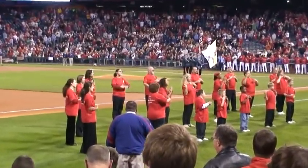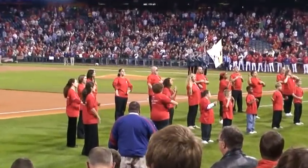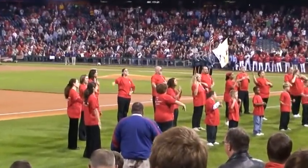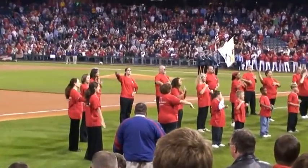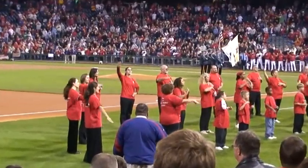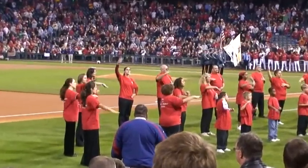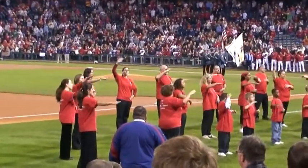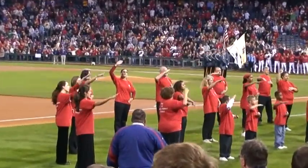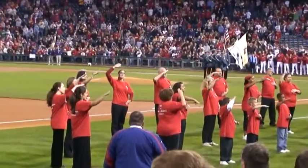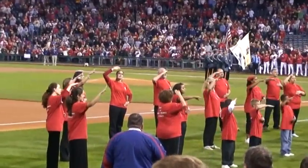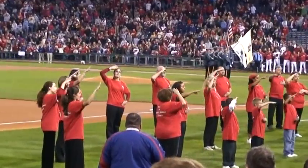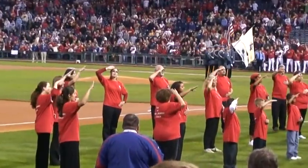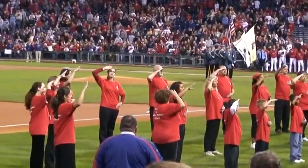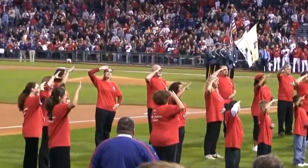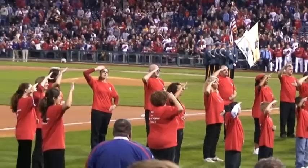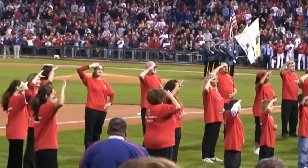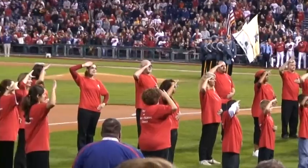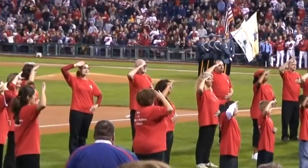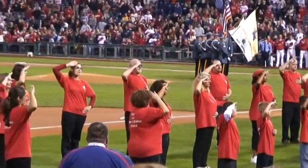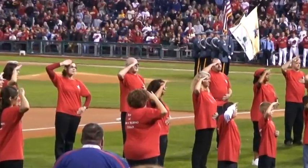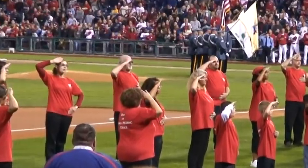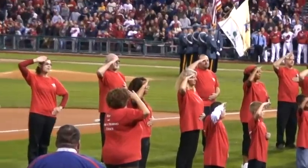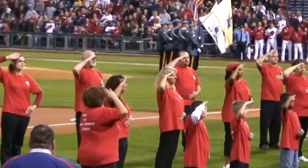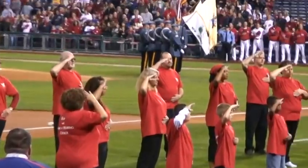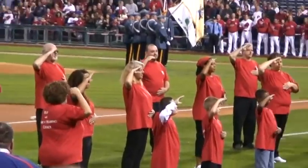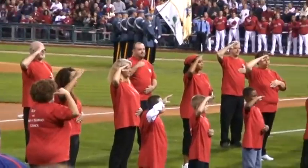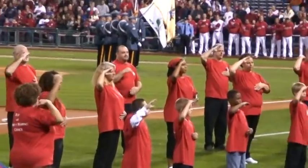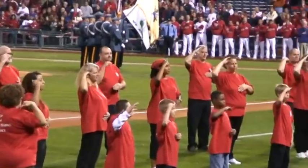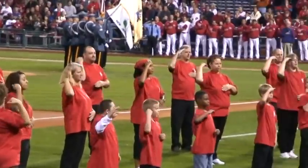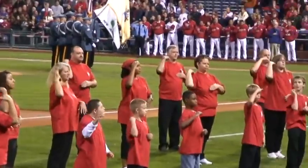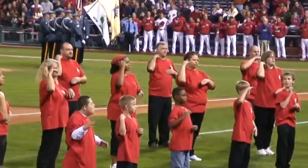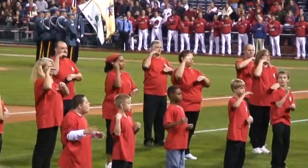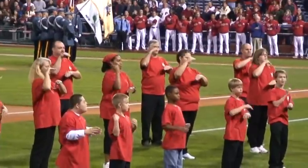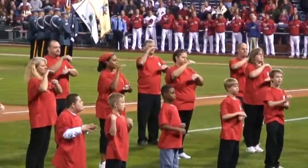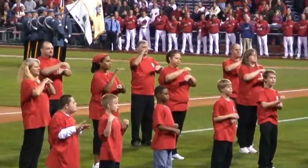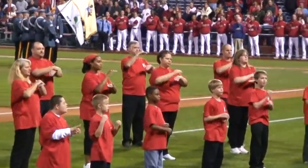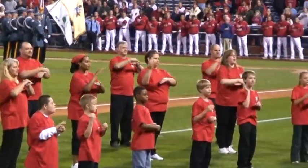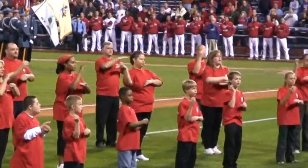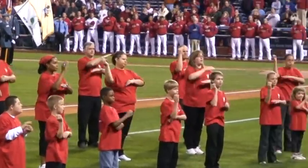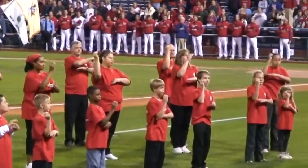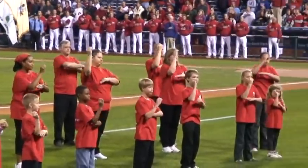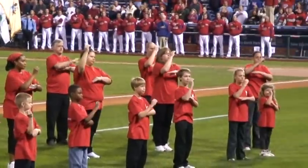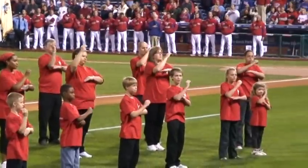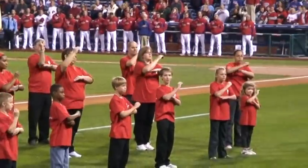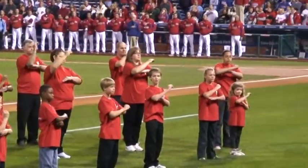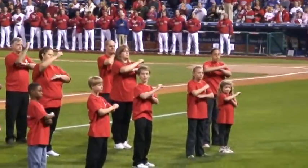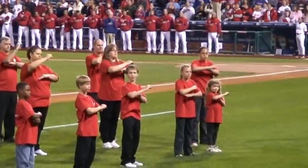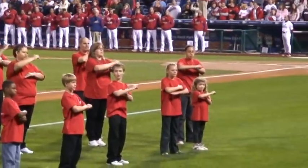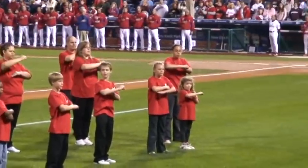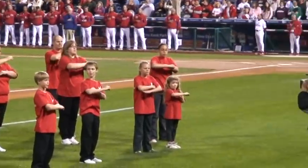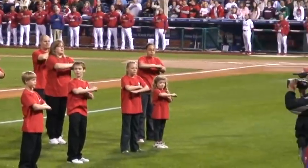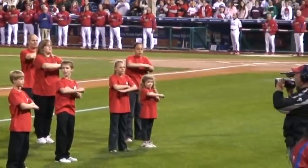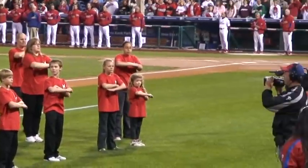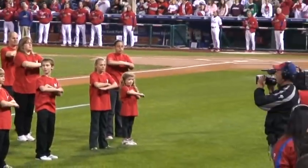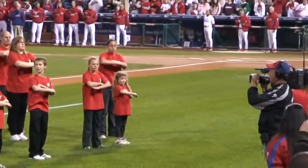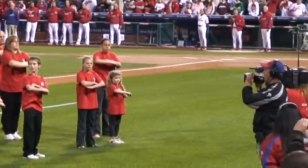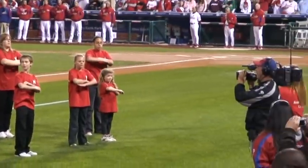we hailed at the twilight's last